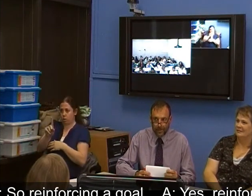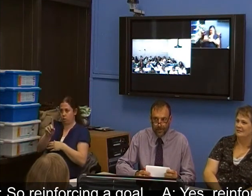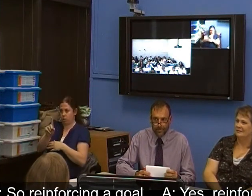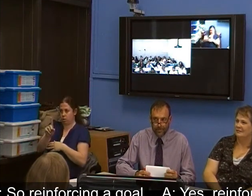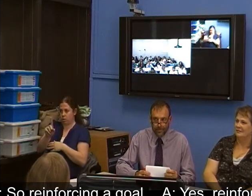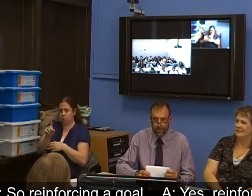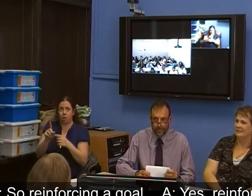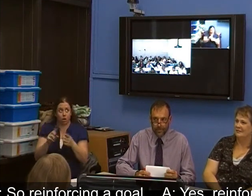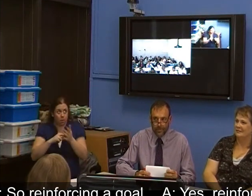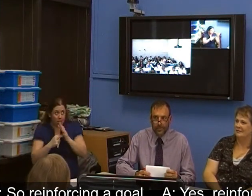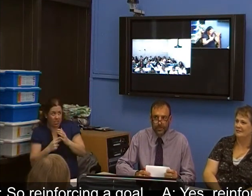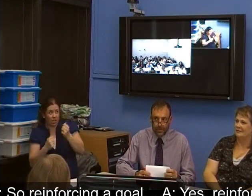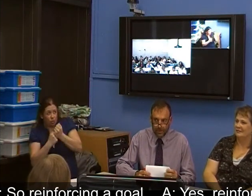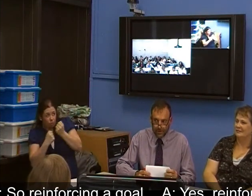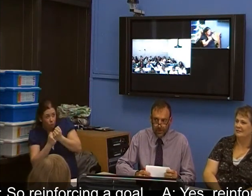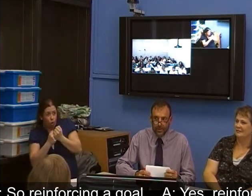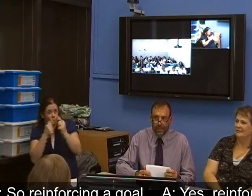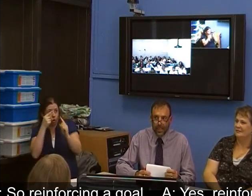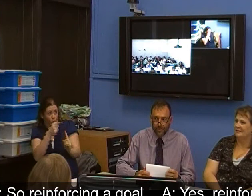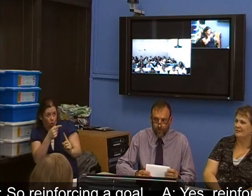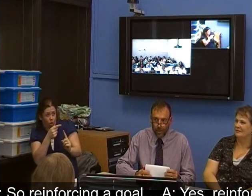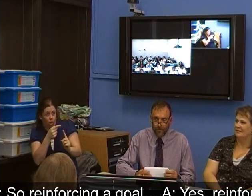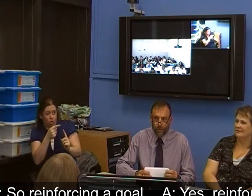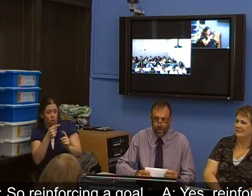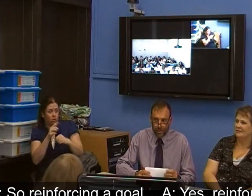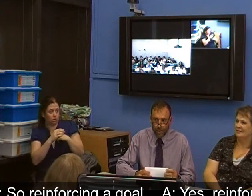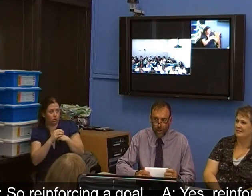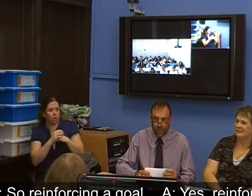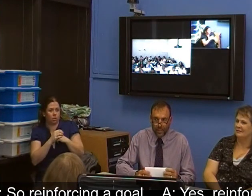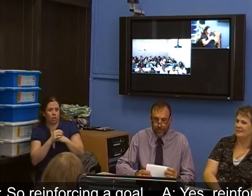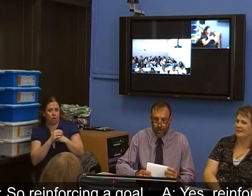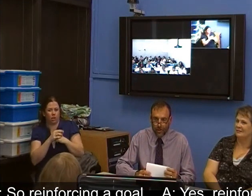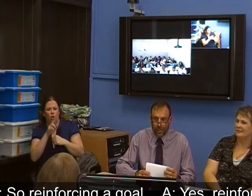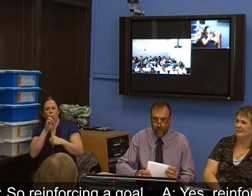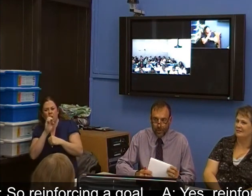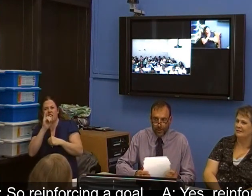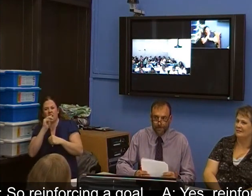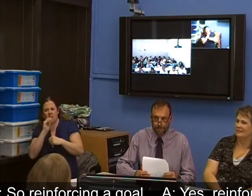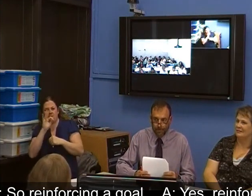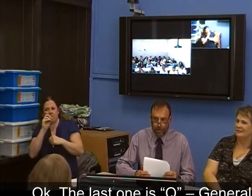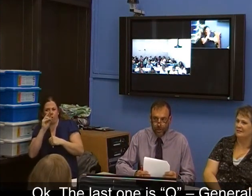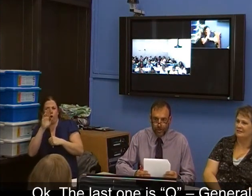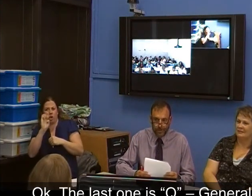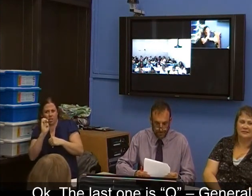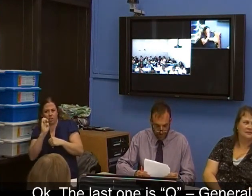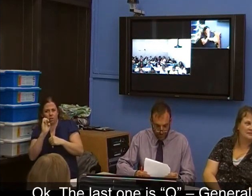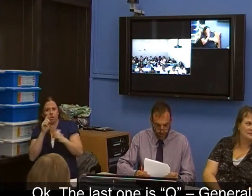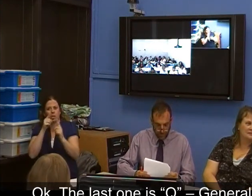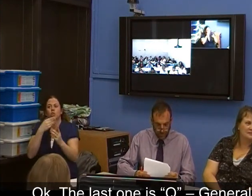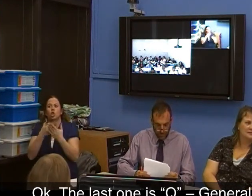reinforcing a goal that's yes, reinforcing a goal, and that's very good language.